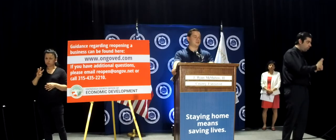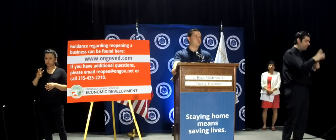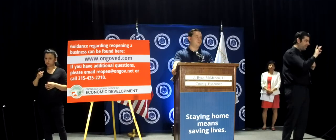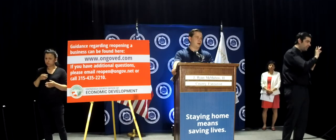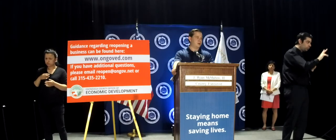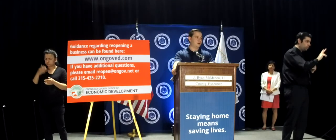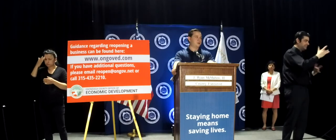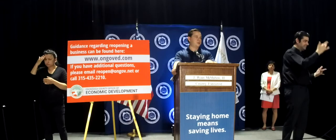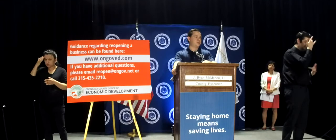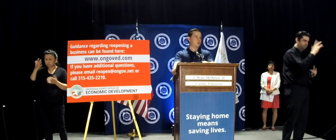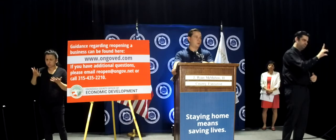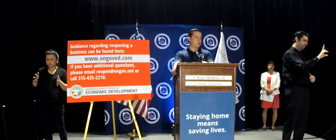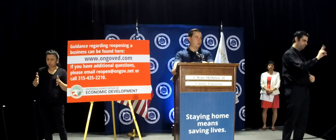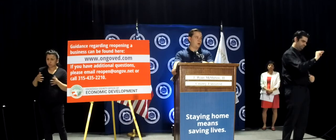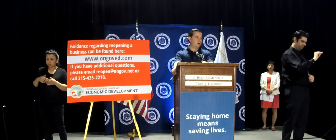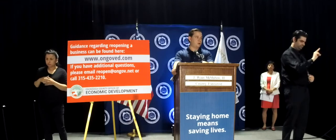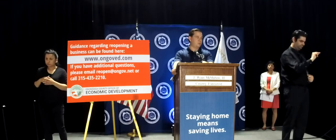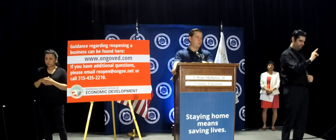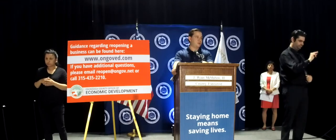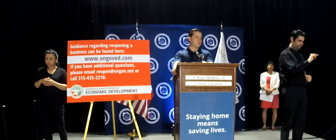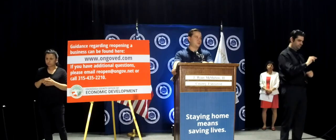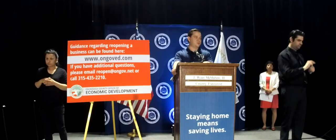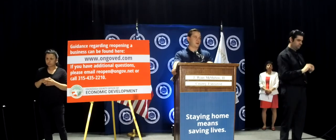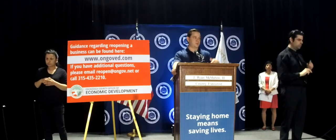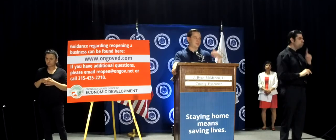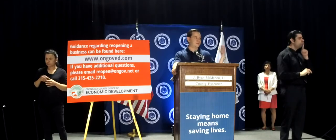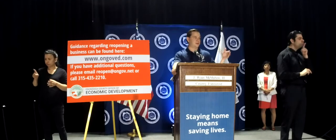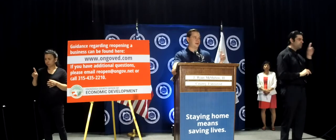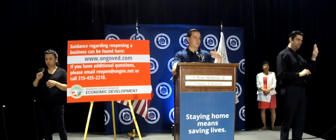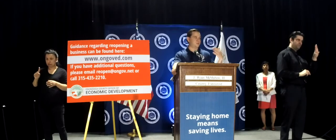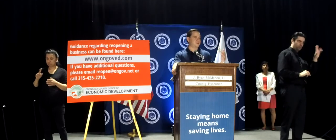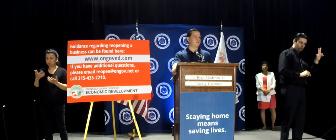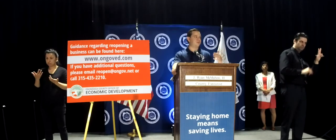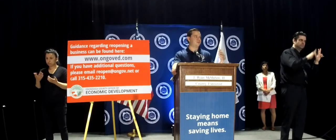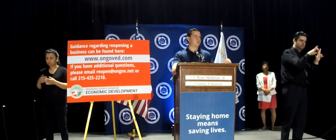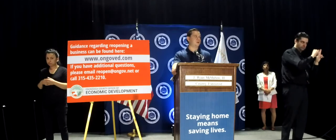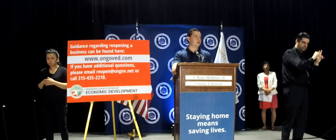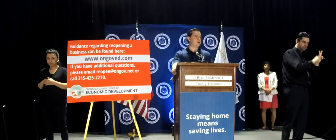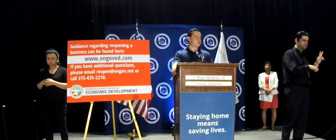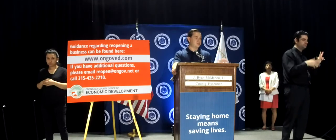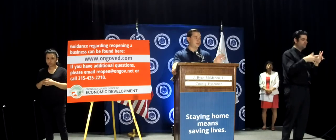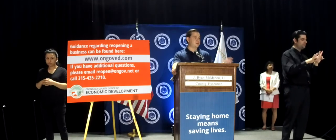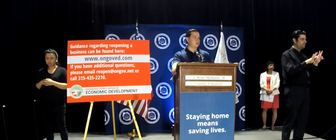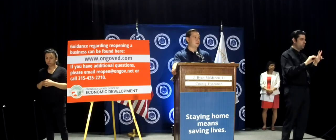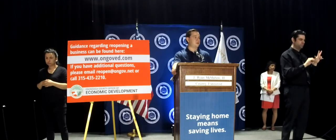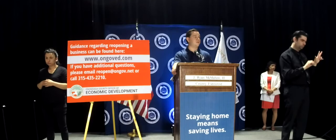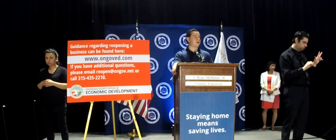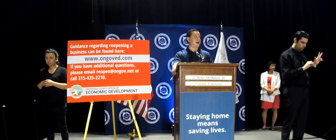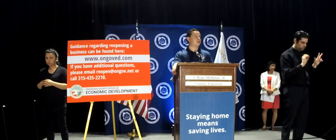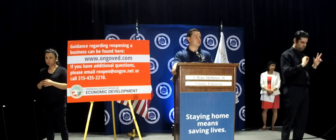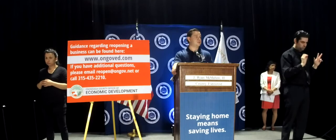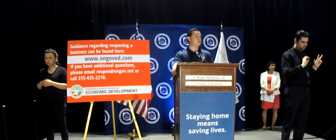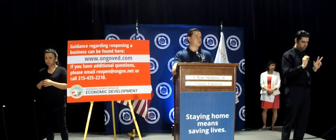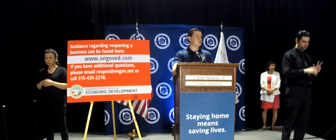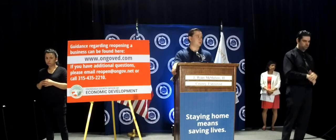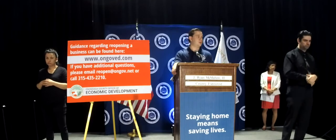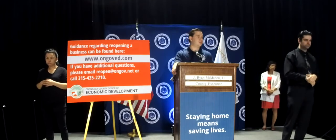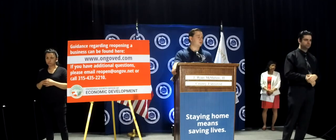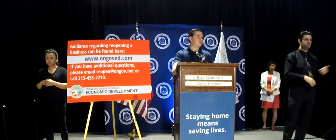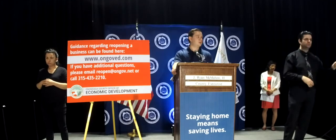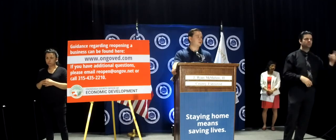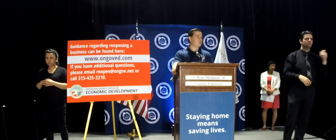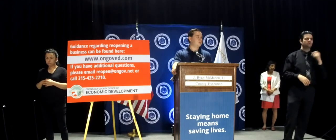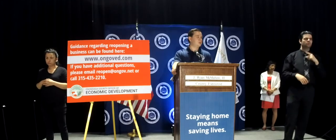that that's actually better than where we were when phase 1 started, when I think that number was like 53. So they've acknowledged this to